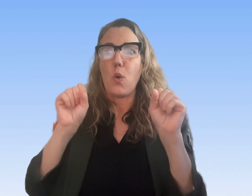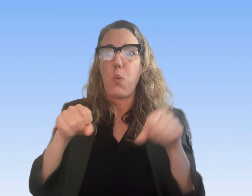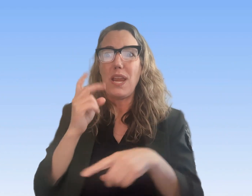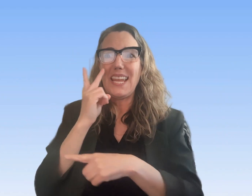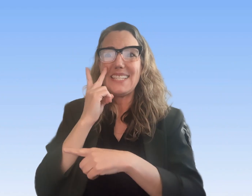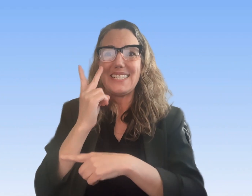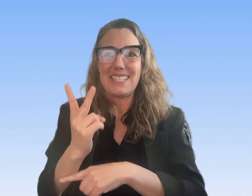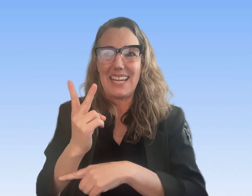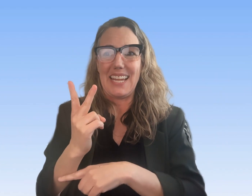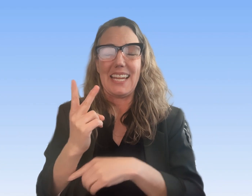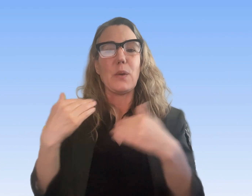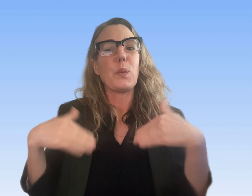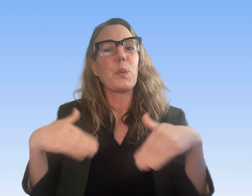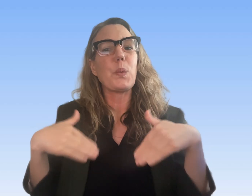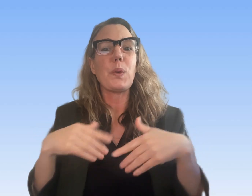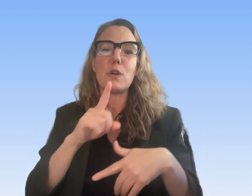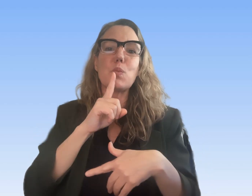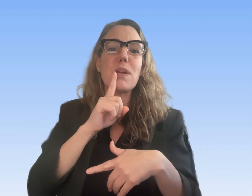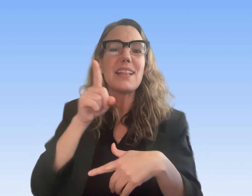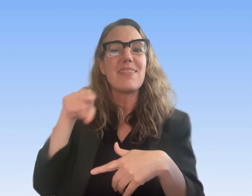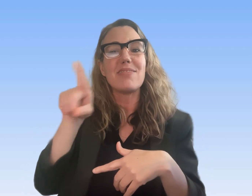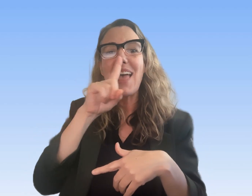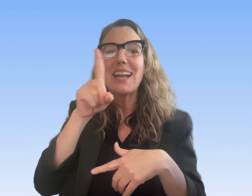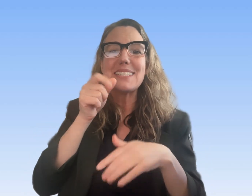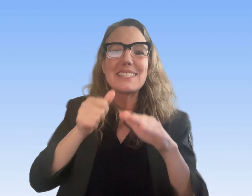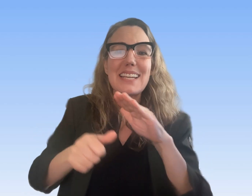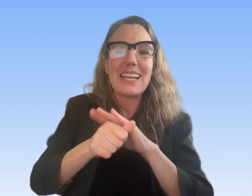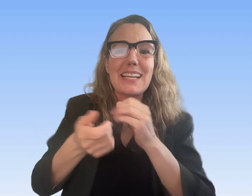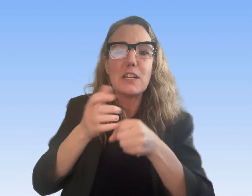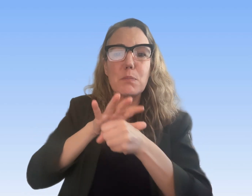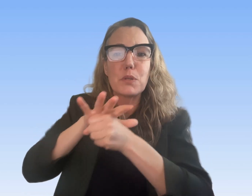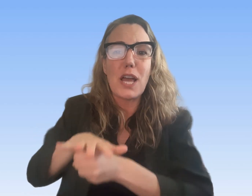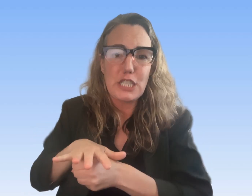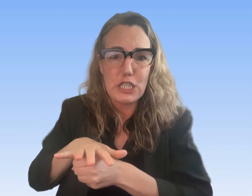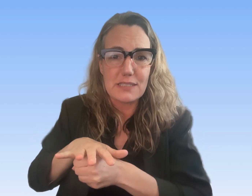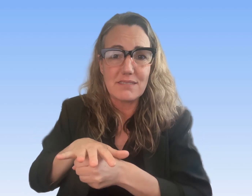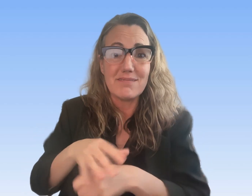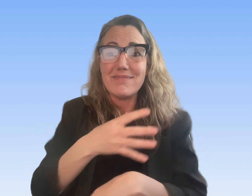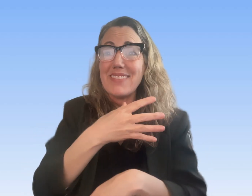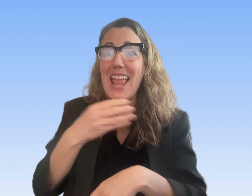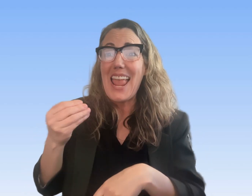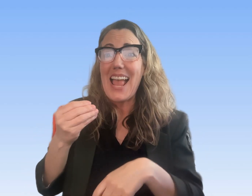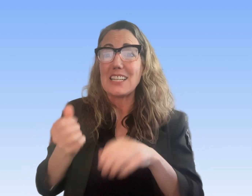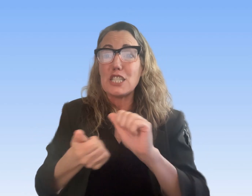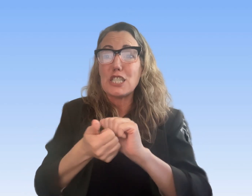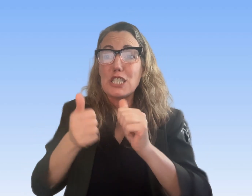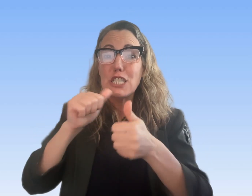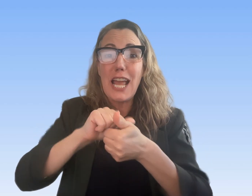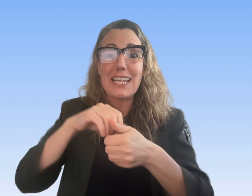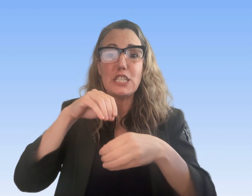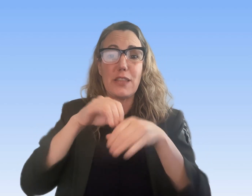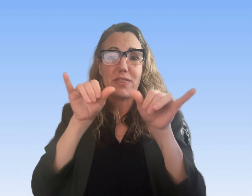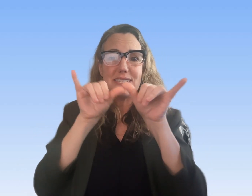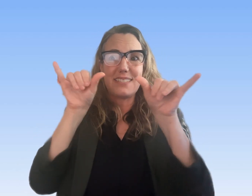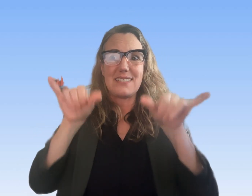we can see really that is hidden depression and change the